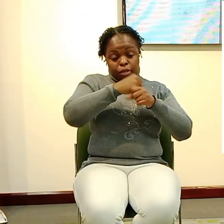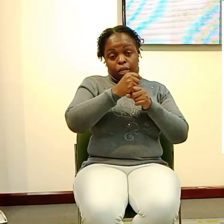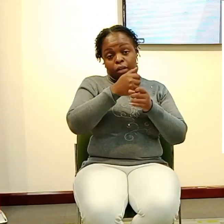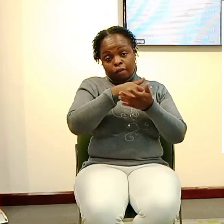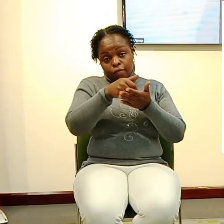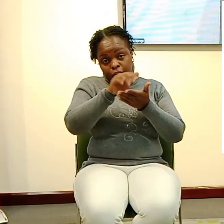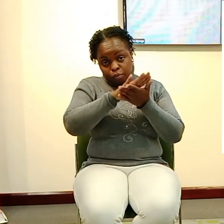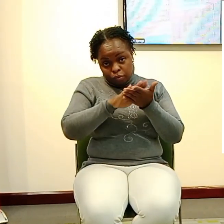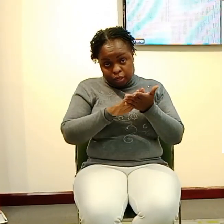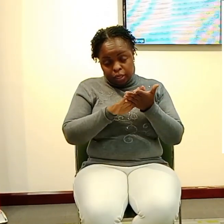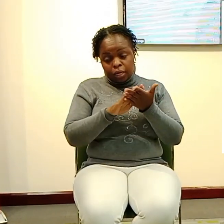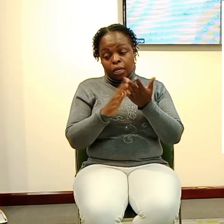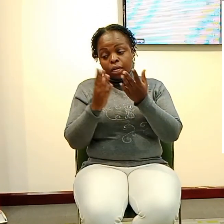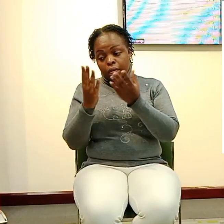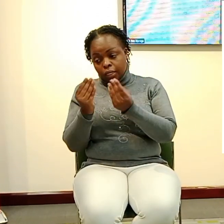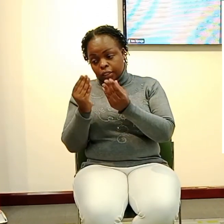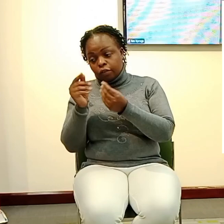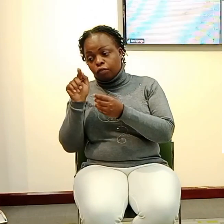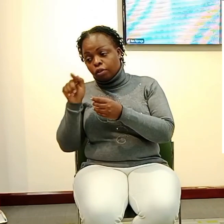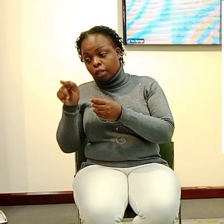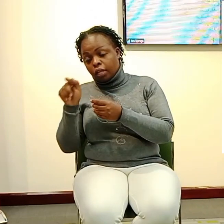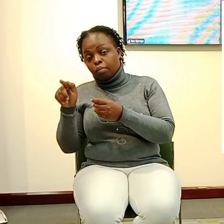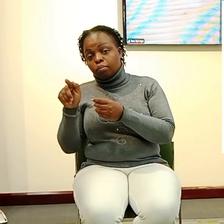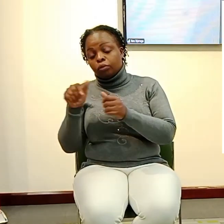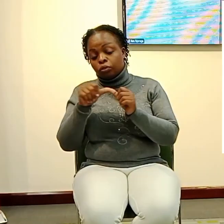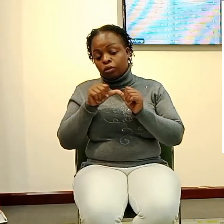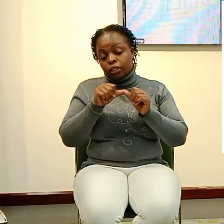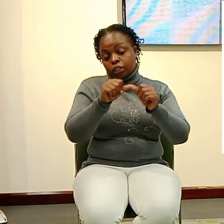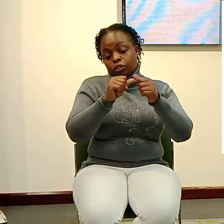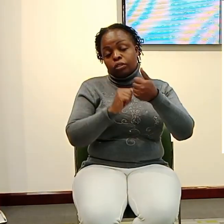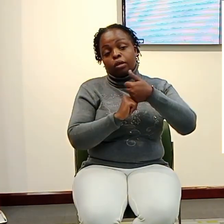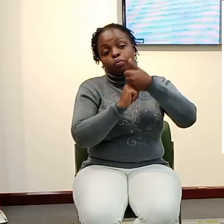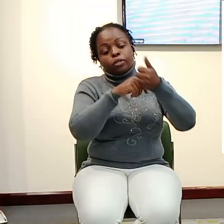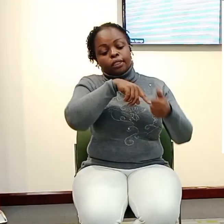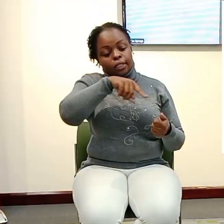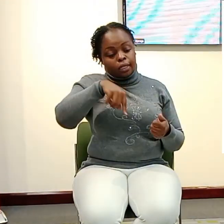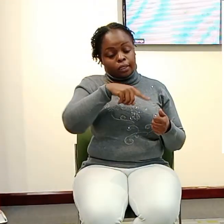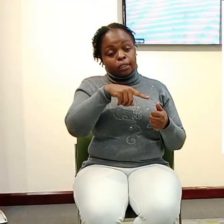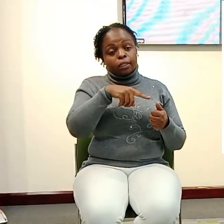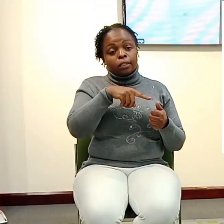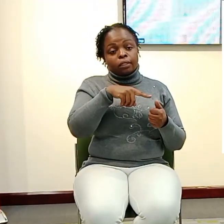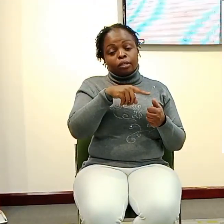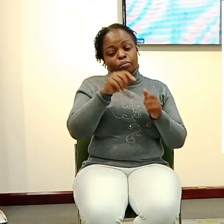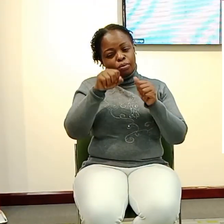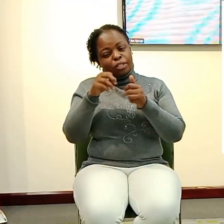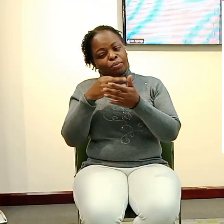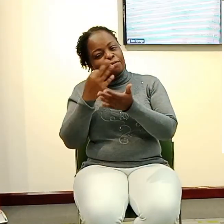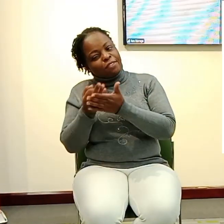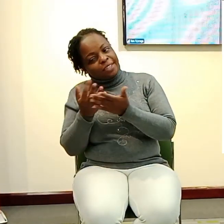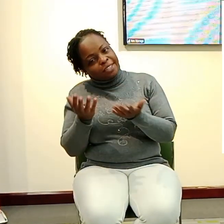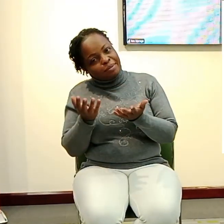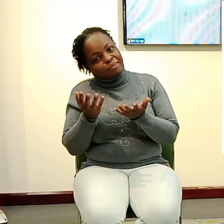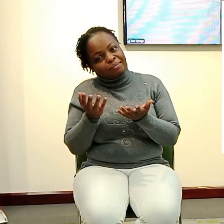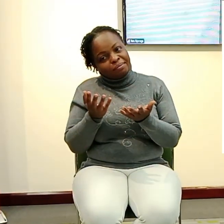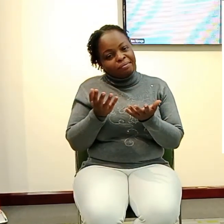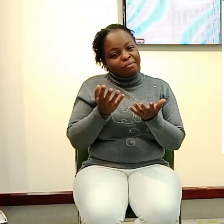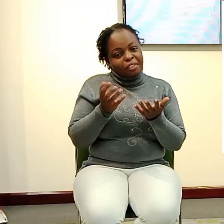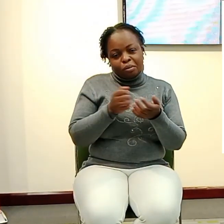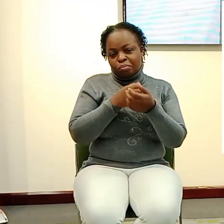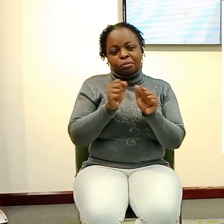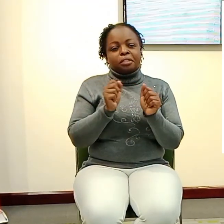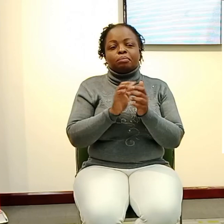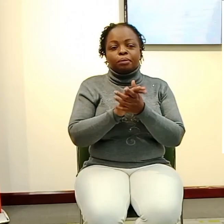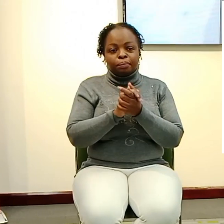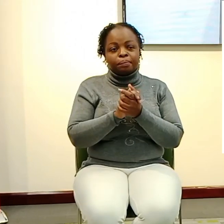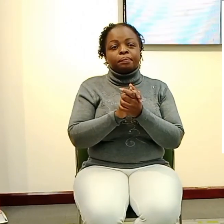that it will be easier for Canada to continue supporting us. Tutaangusha kweli? Are we going to let ourselves